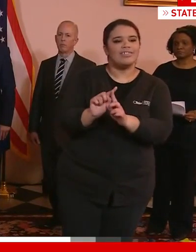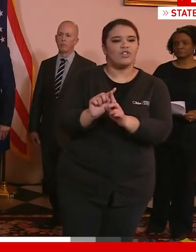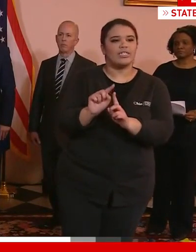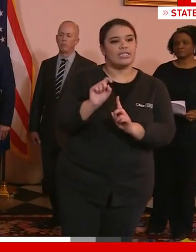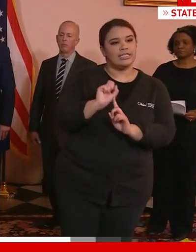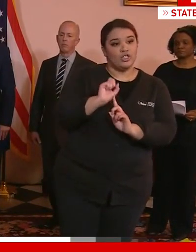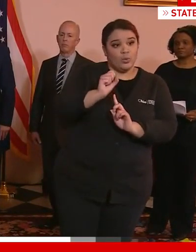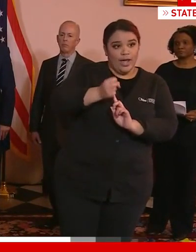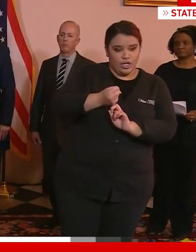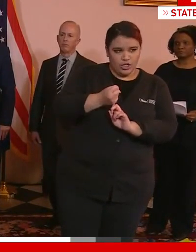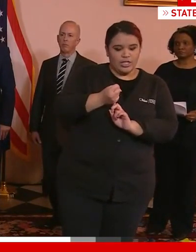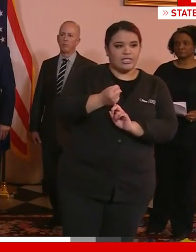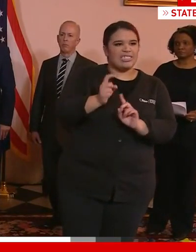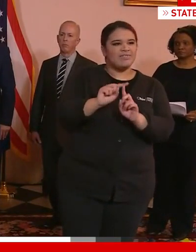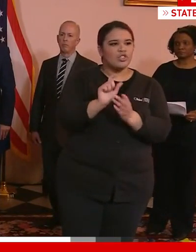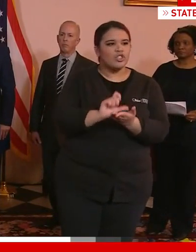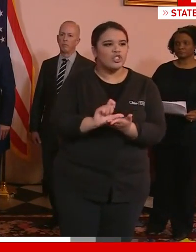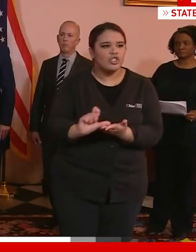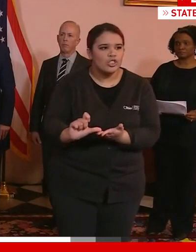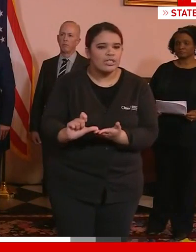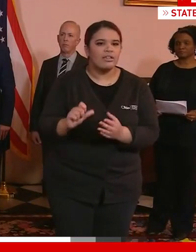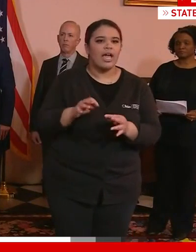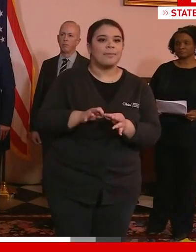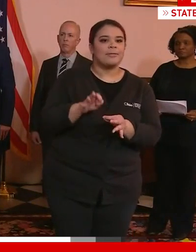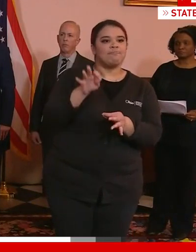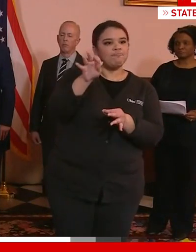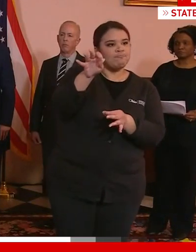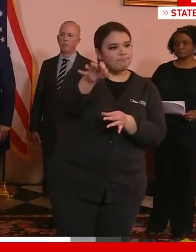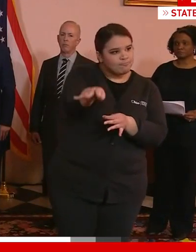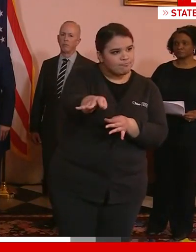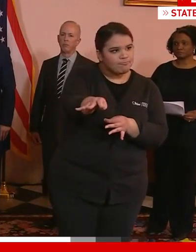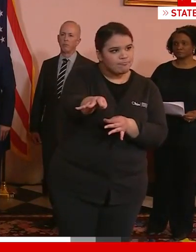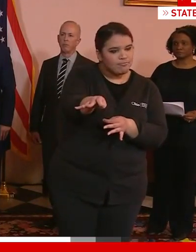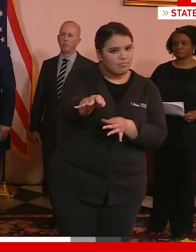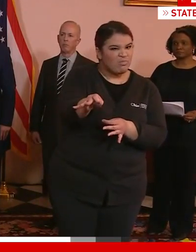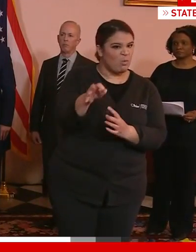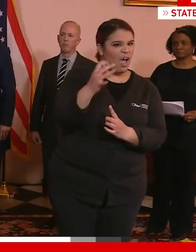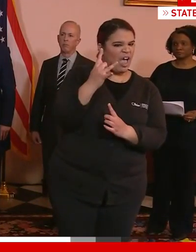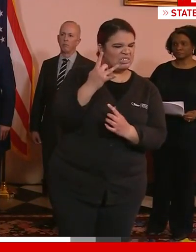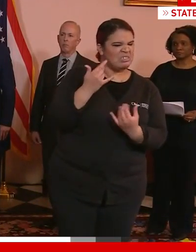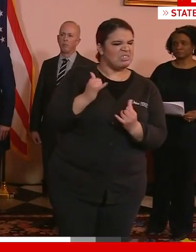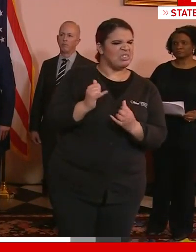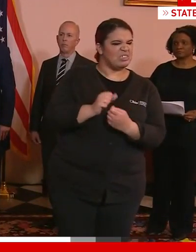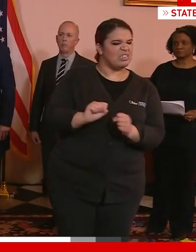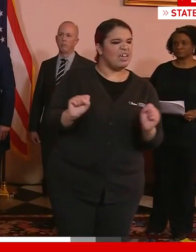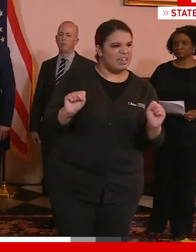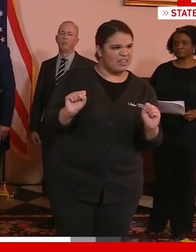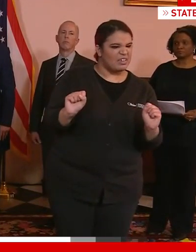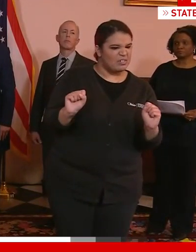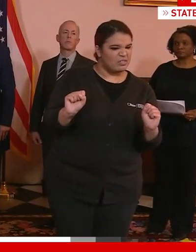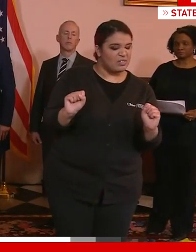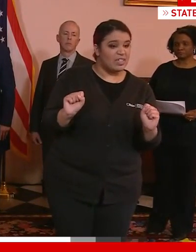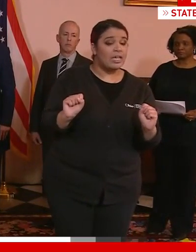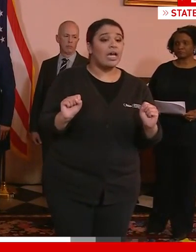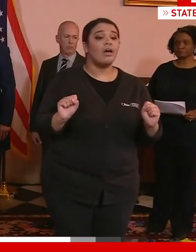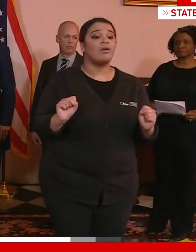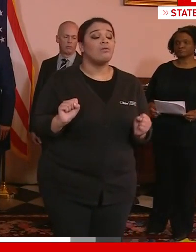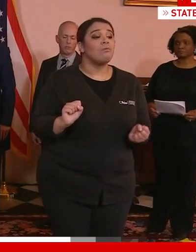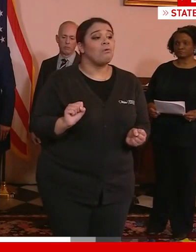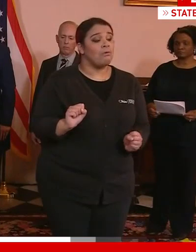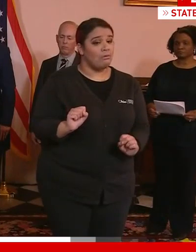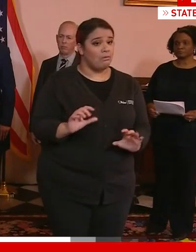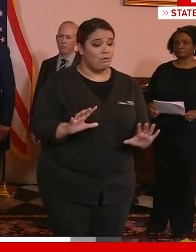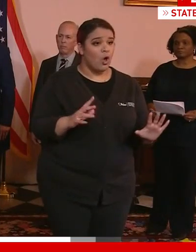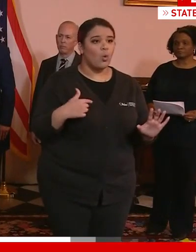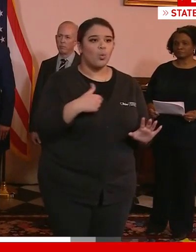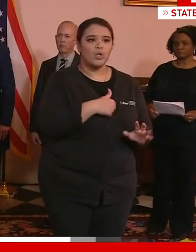how could we provide guidance that could be used uniformly across the state so that we're not creating a new problem by solving one, and